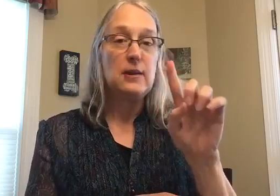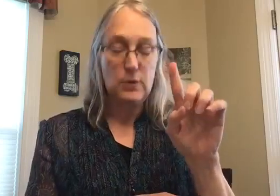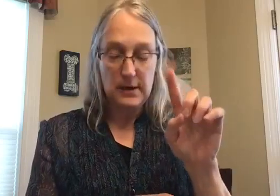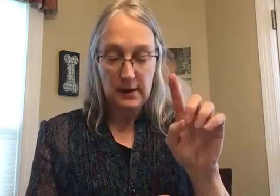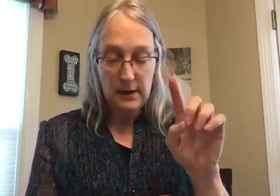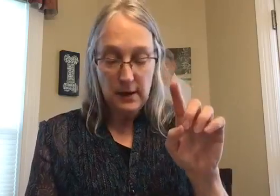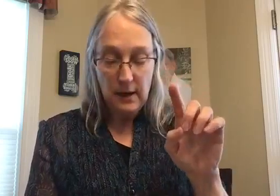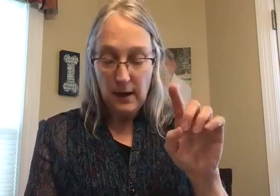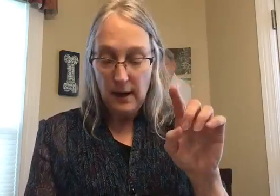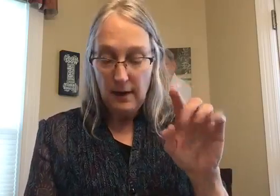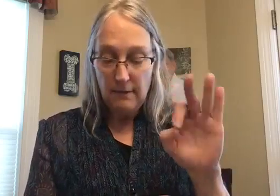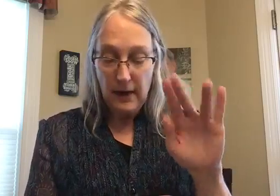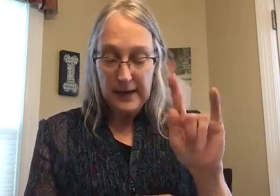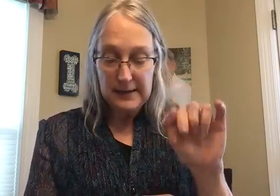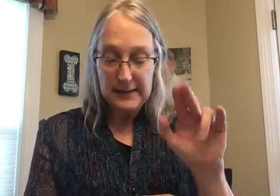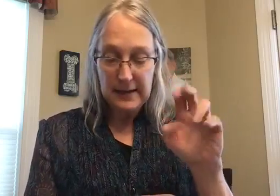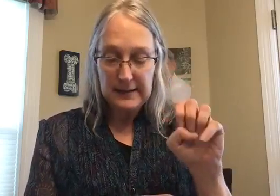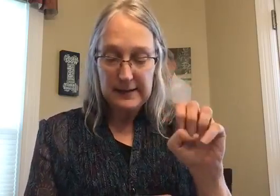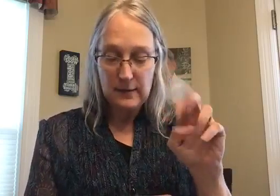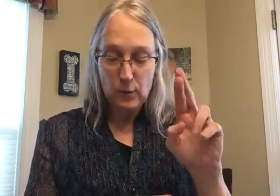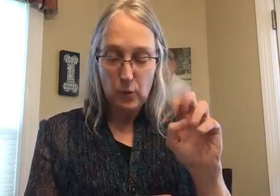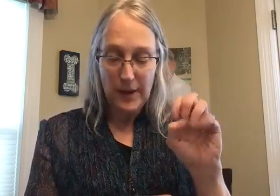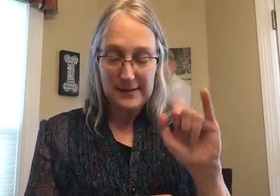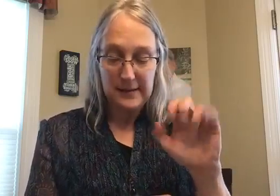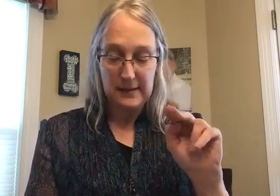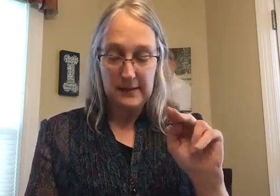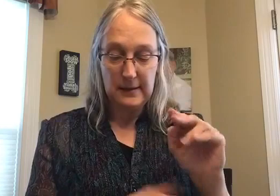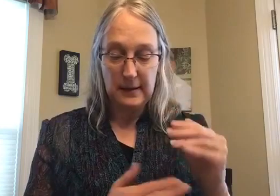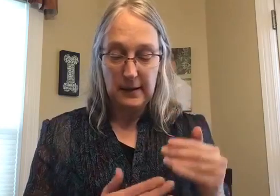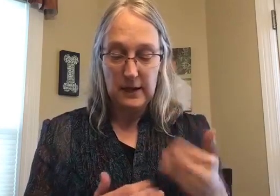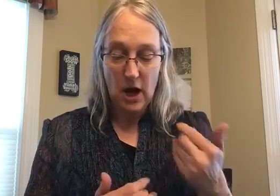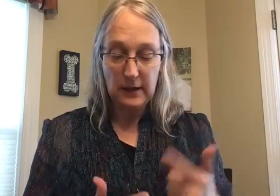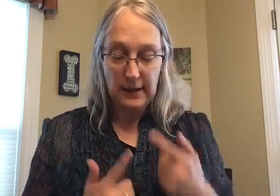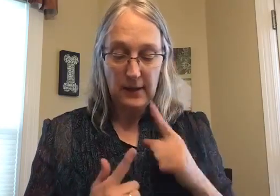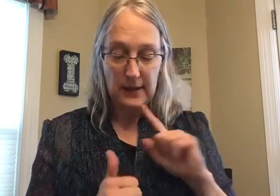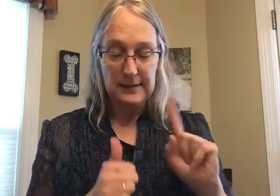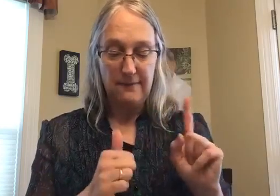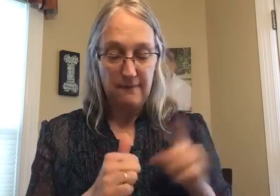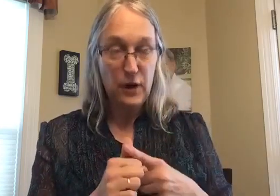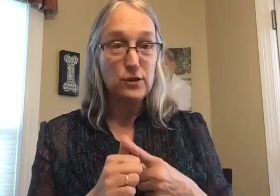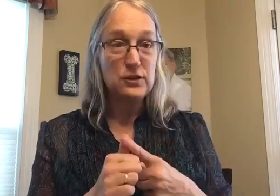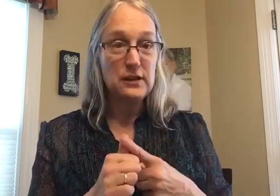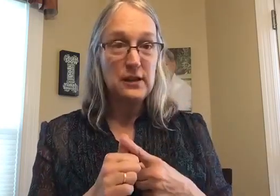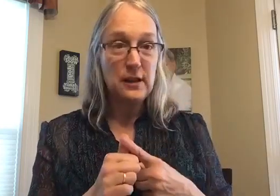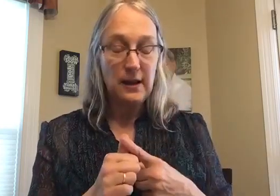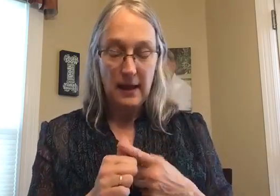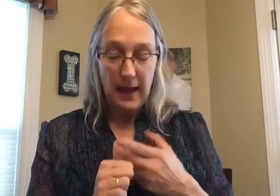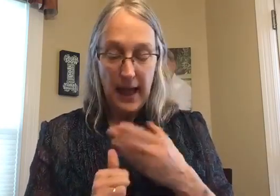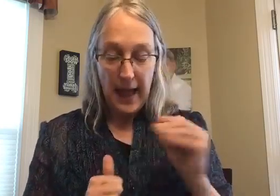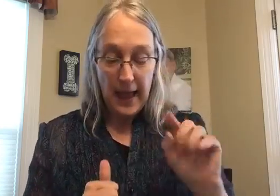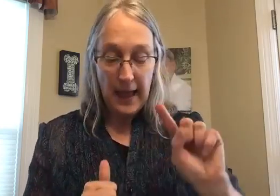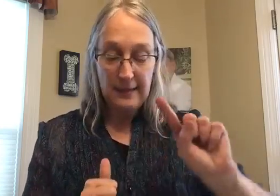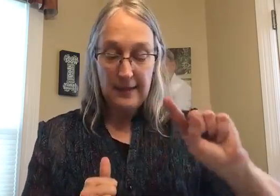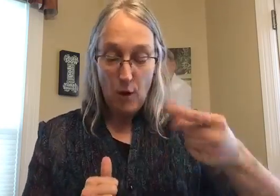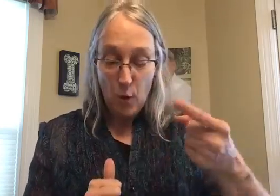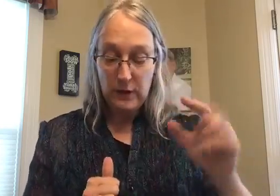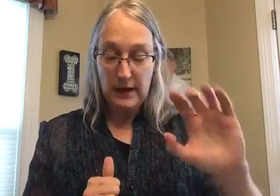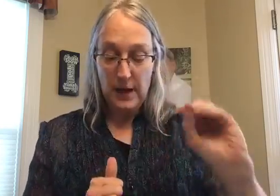sacred frankincense resin. Young Living is the first and the only company in